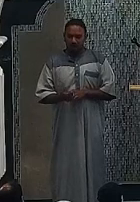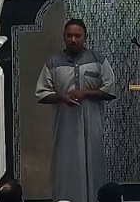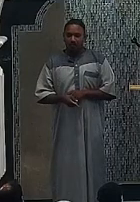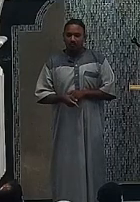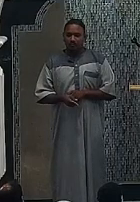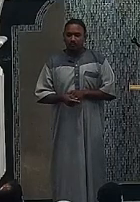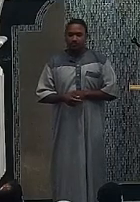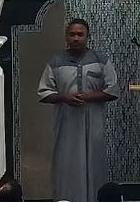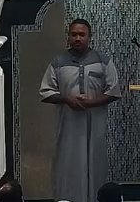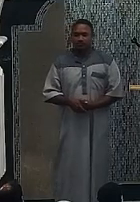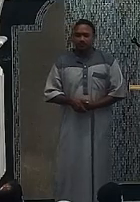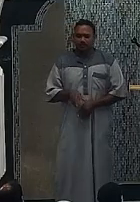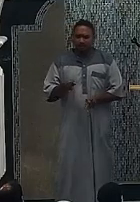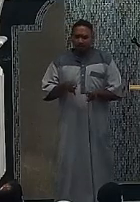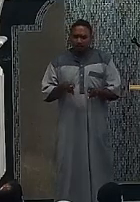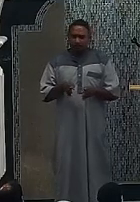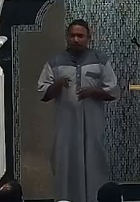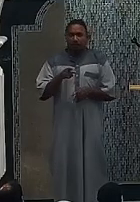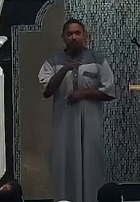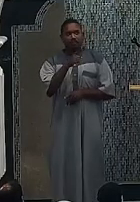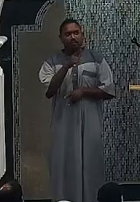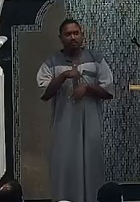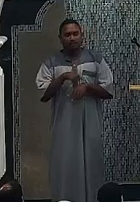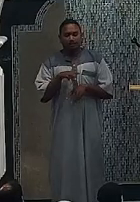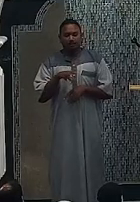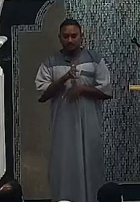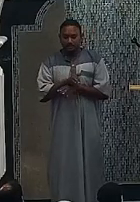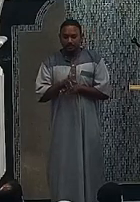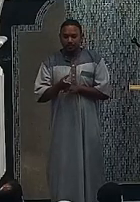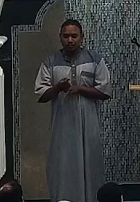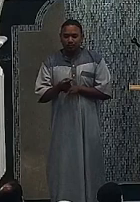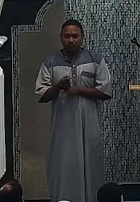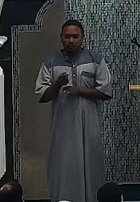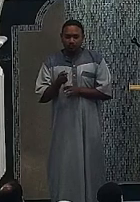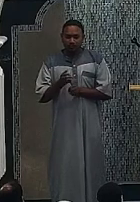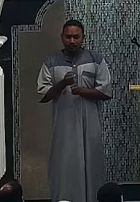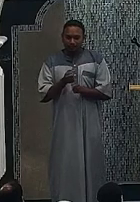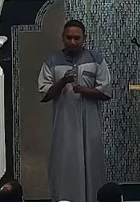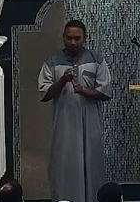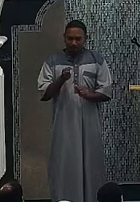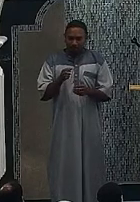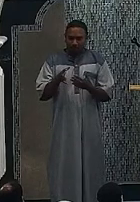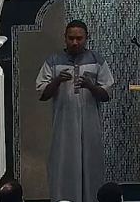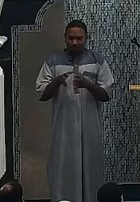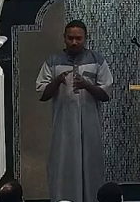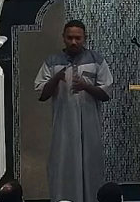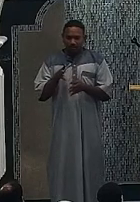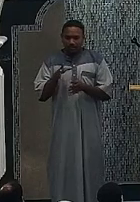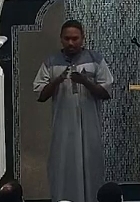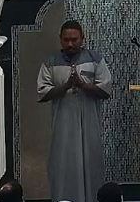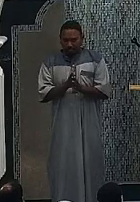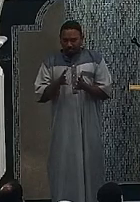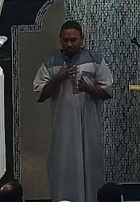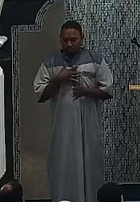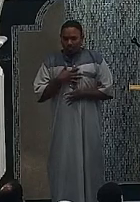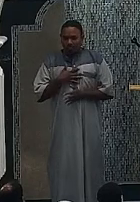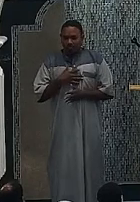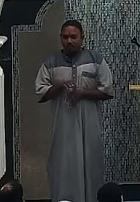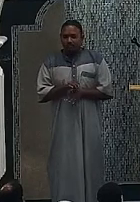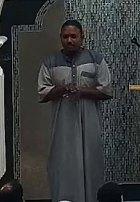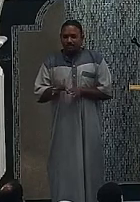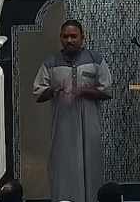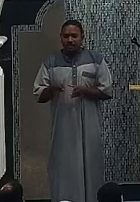street. So the Muslims were innovators. And we feel that this is an innovation by the